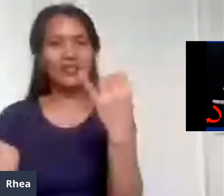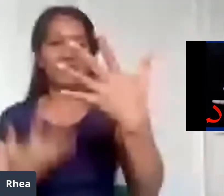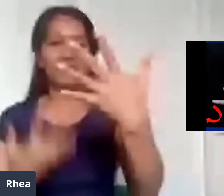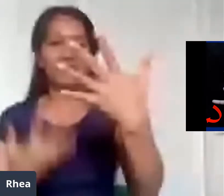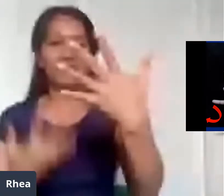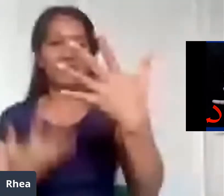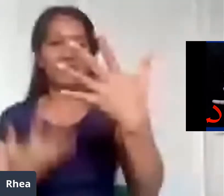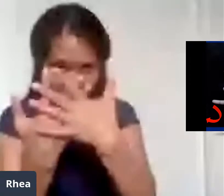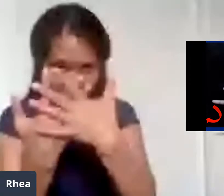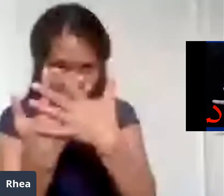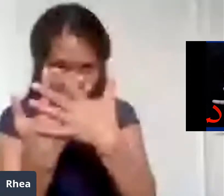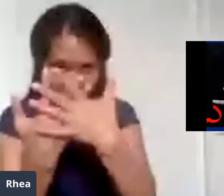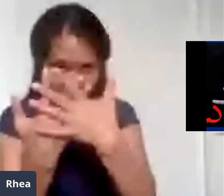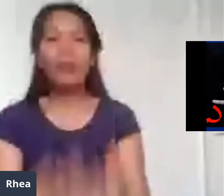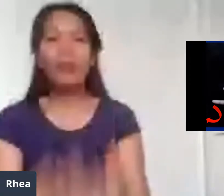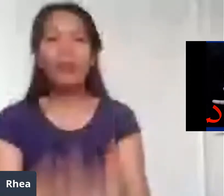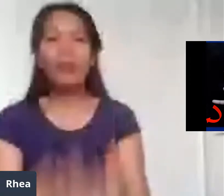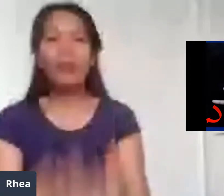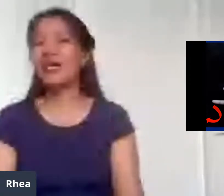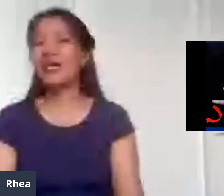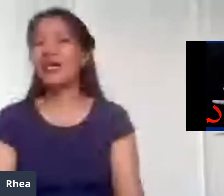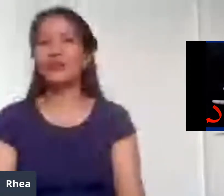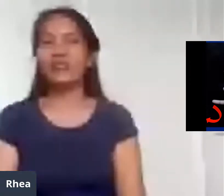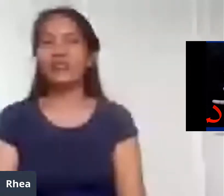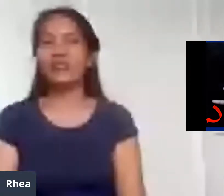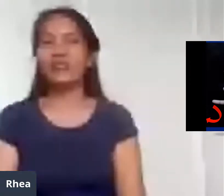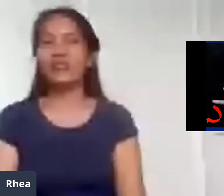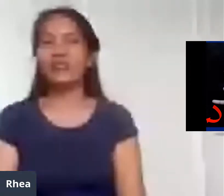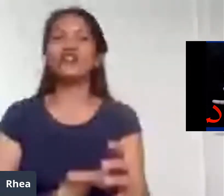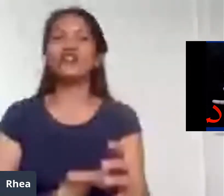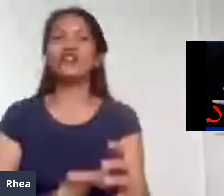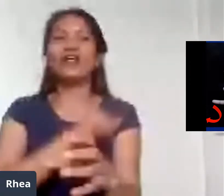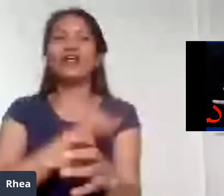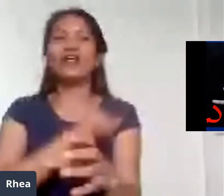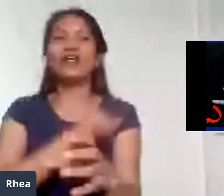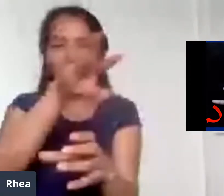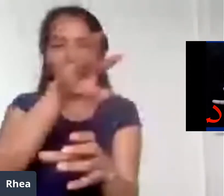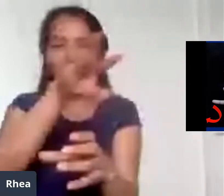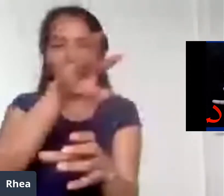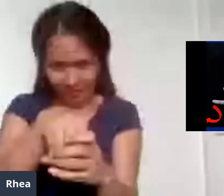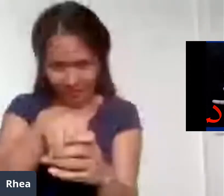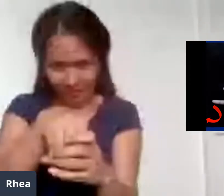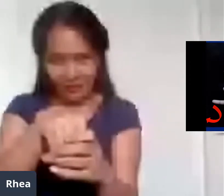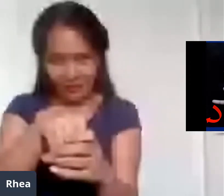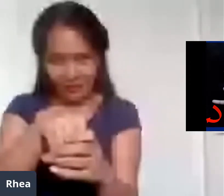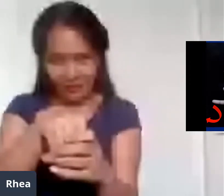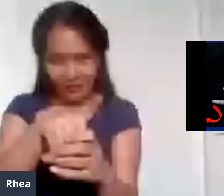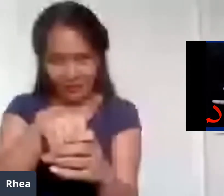J, jail. But we need to